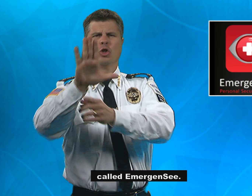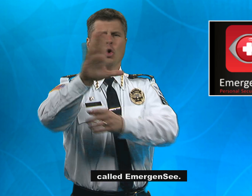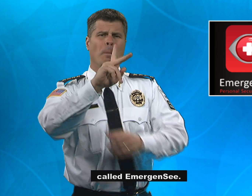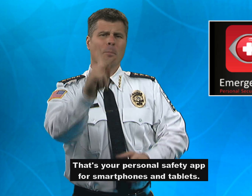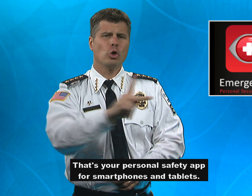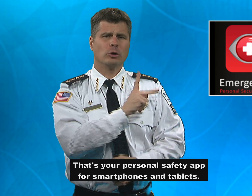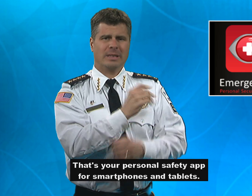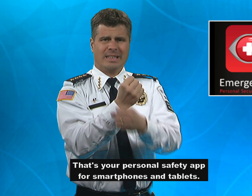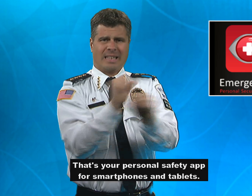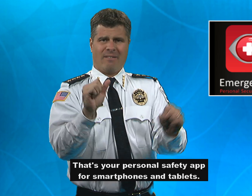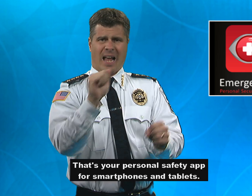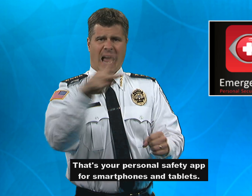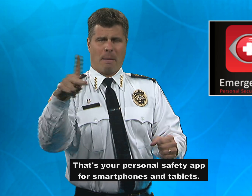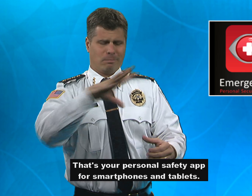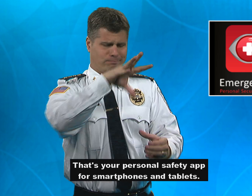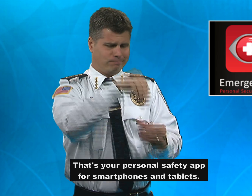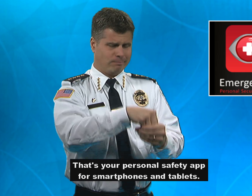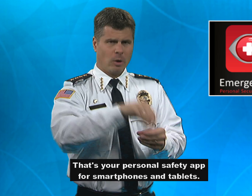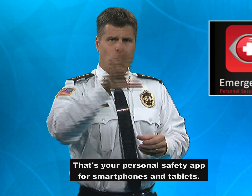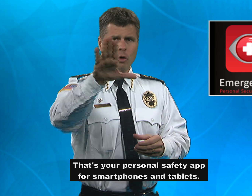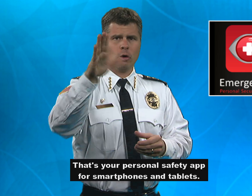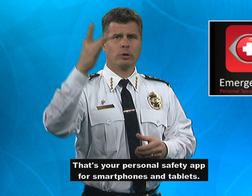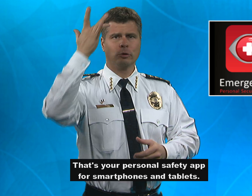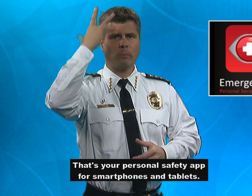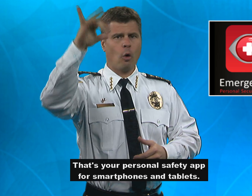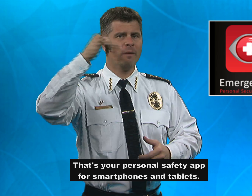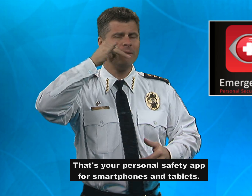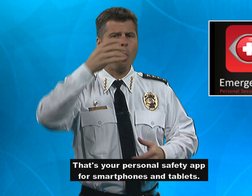That's your personal safety app for smartphones and tablets.